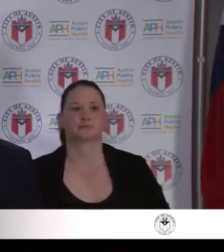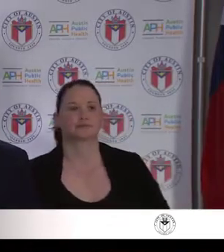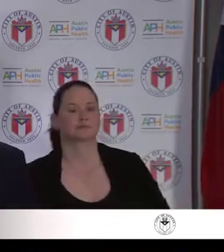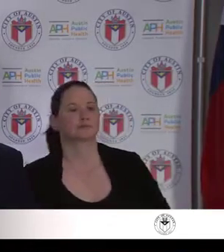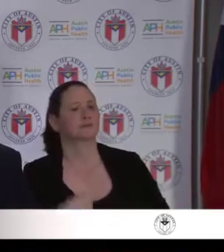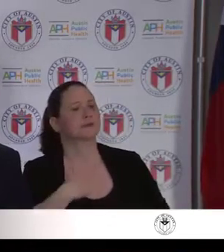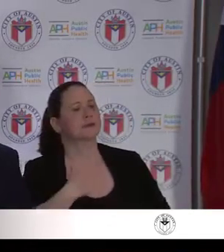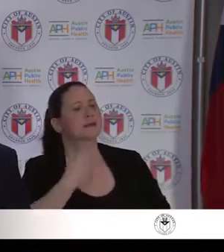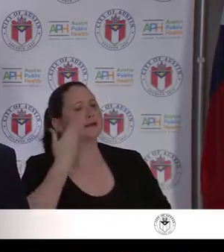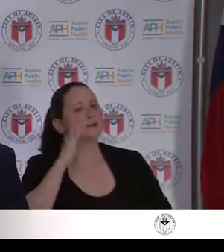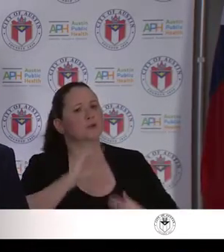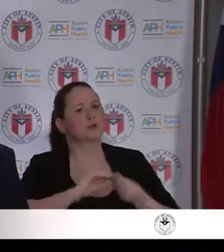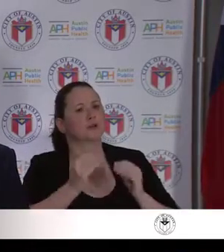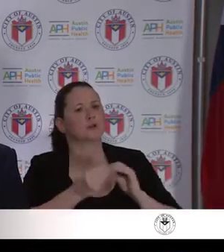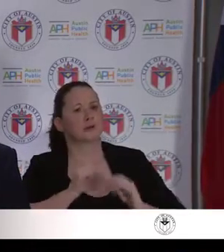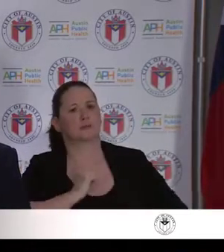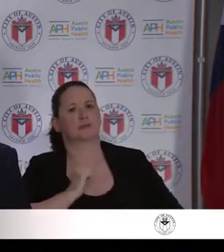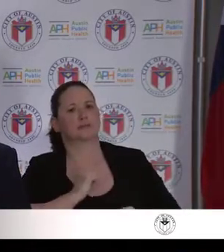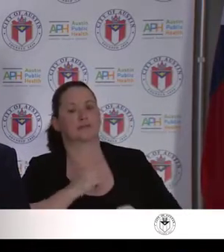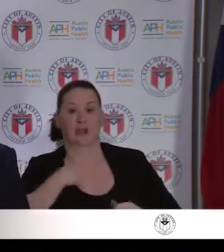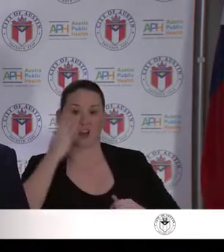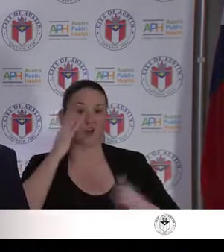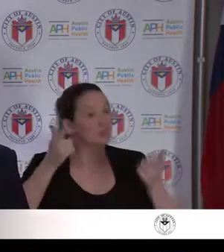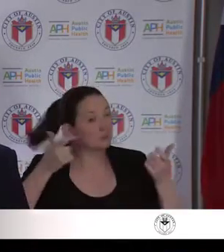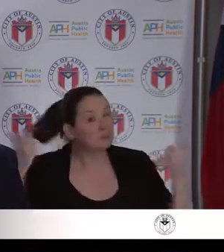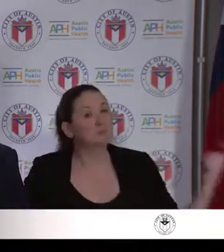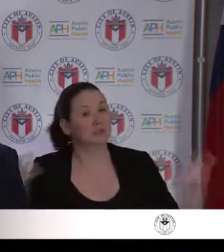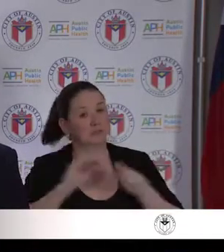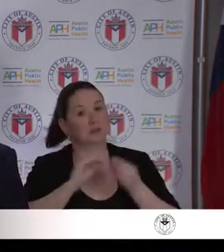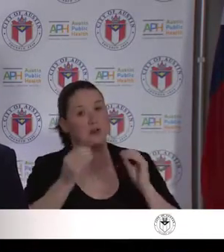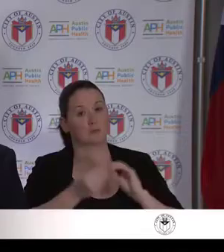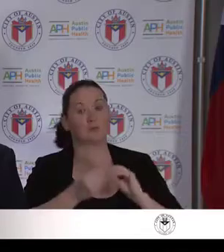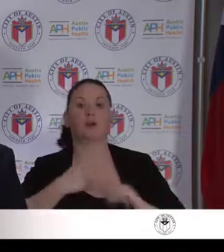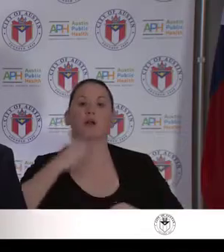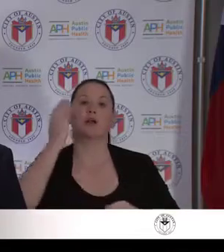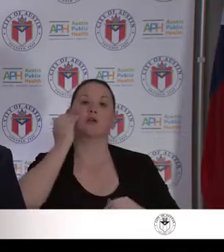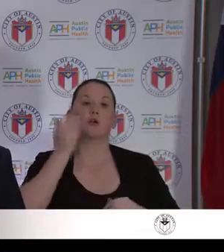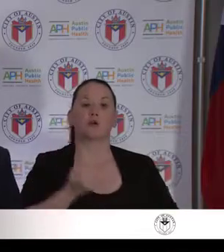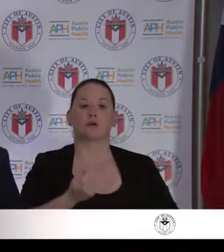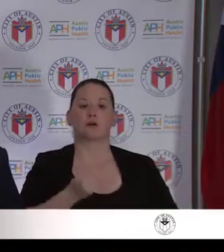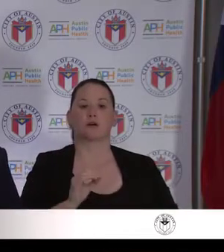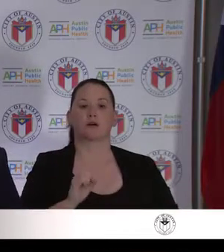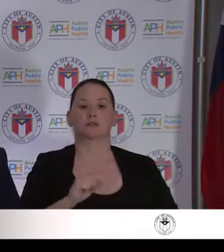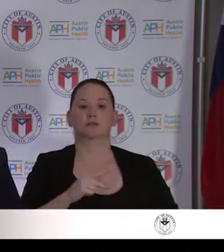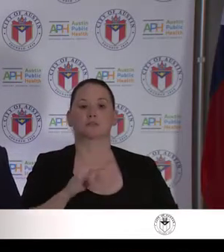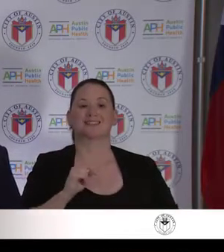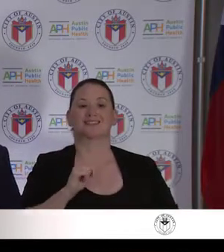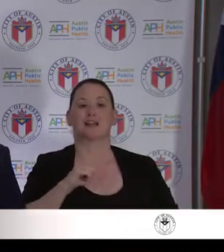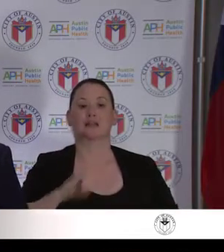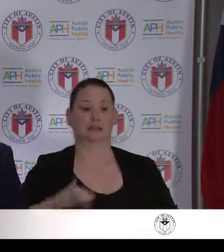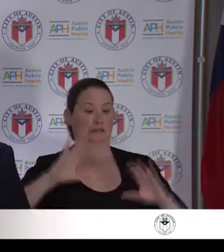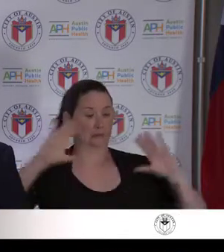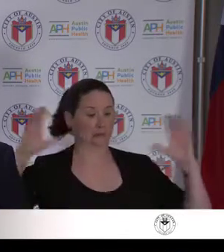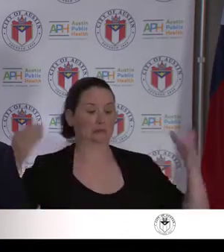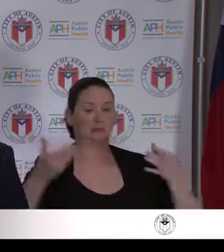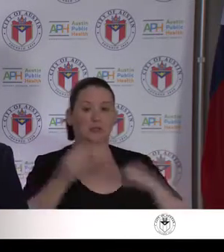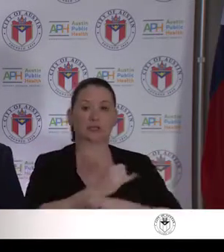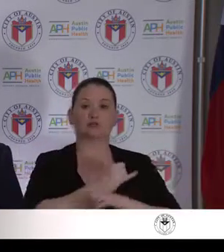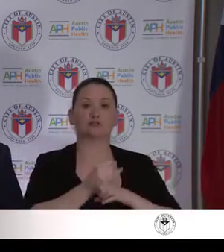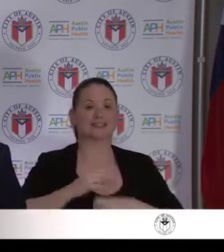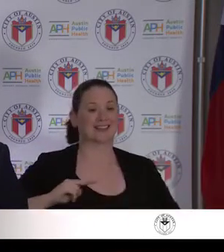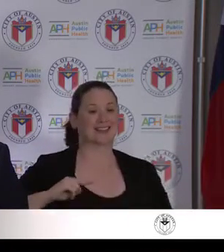not sure I know the number offhand. I know that it's a really big number. I know that the hospitality industry is the second